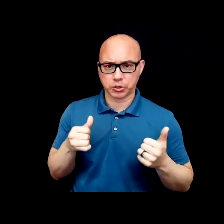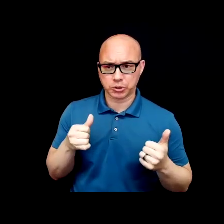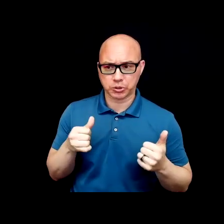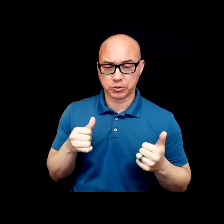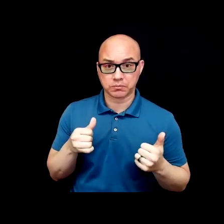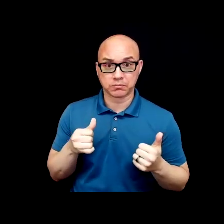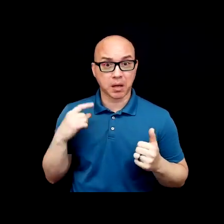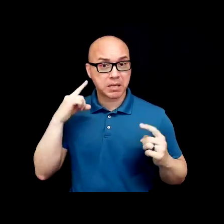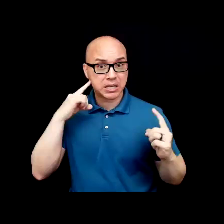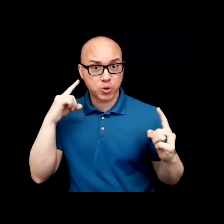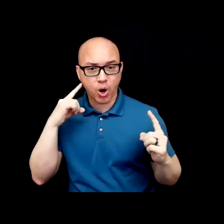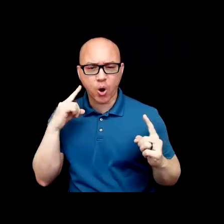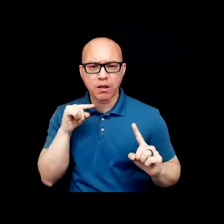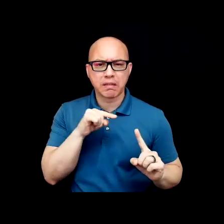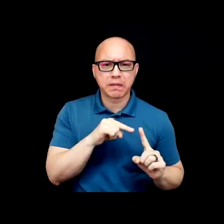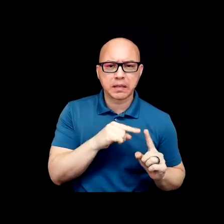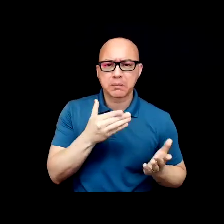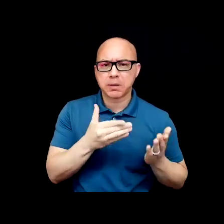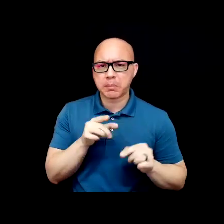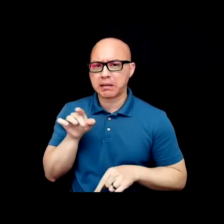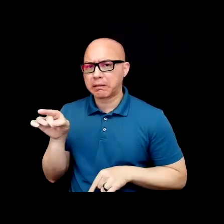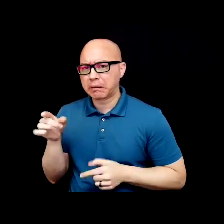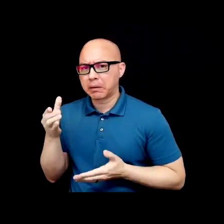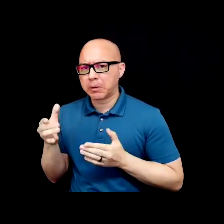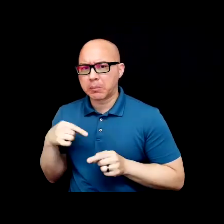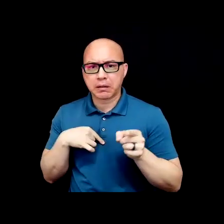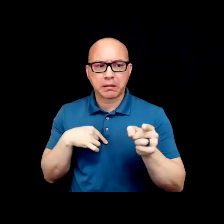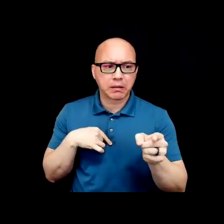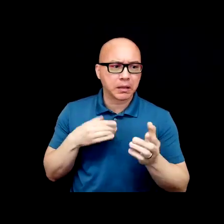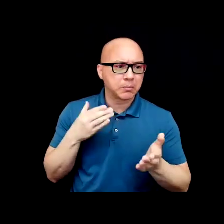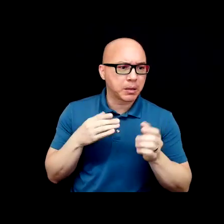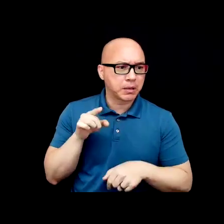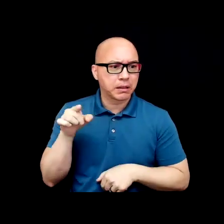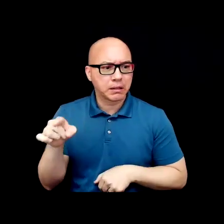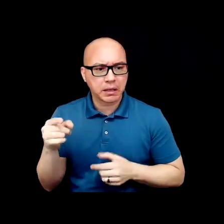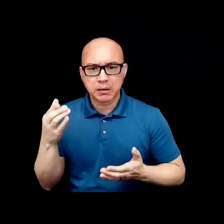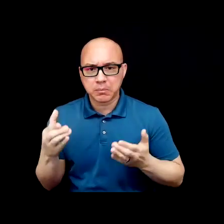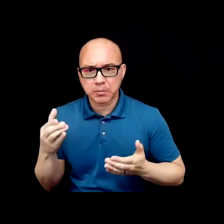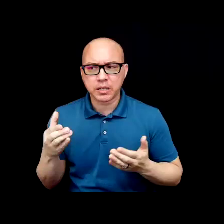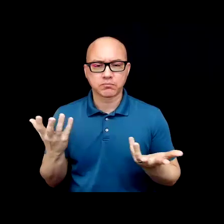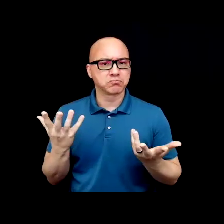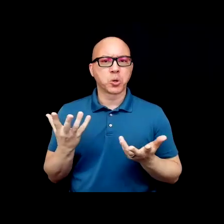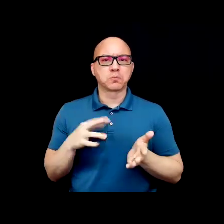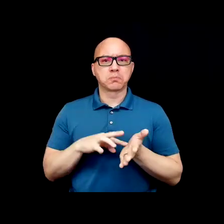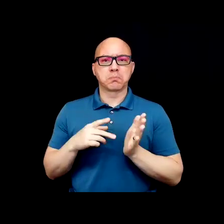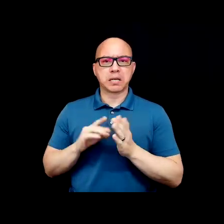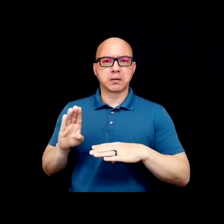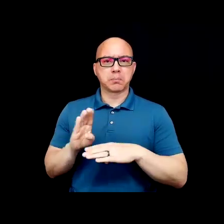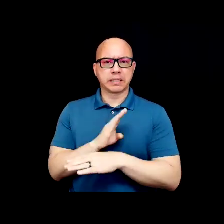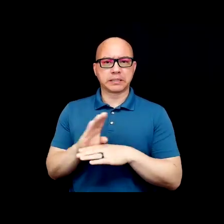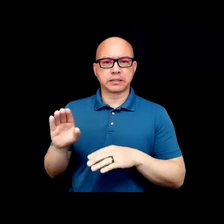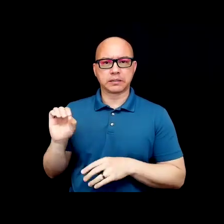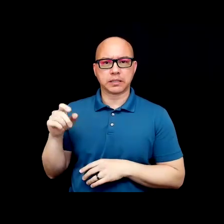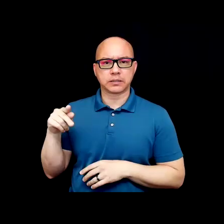may count, that may count, this may count, that may count. Well, what is a business expense? So let's jump into that part of it.